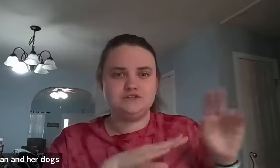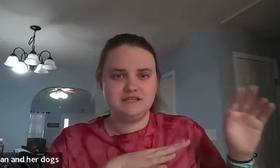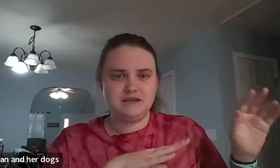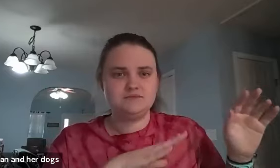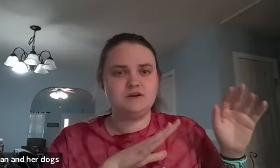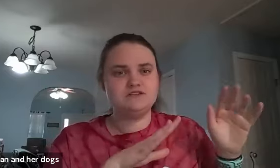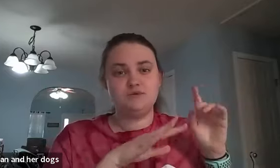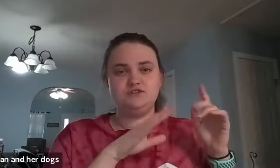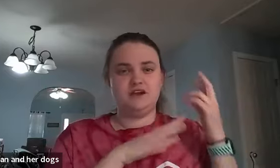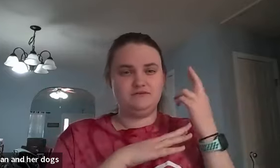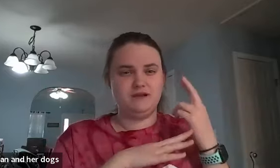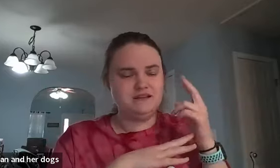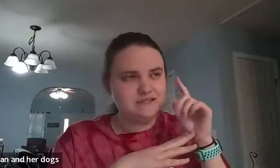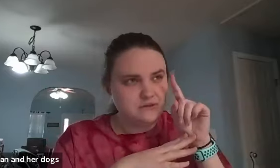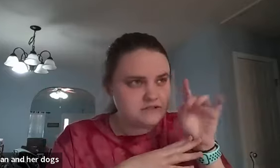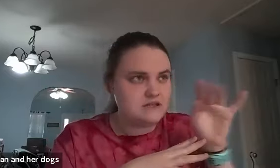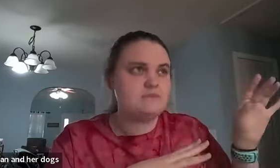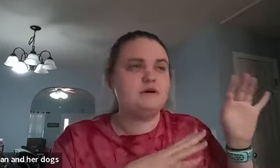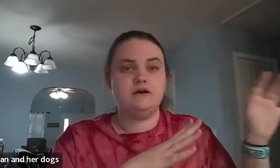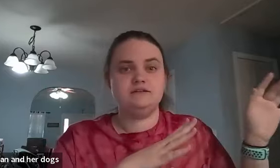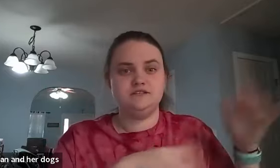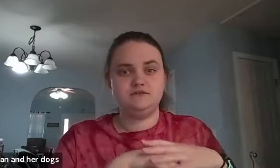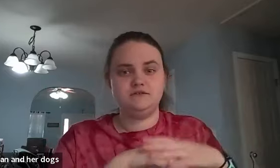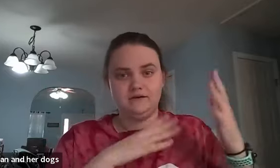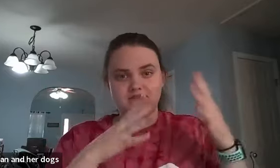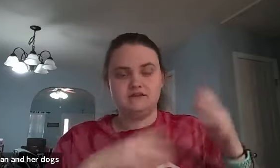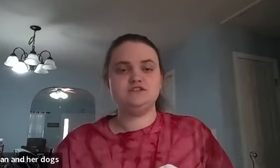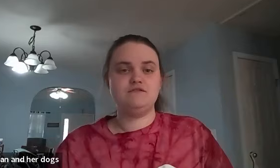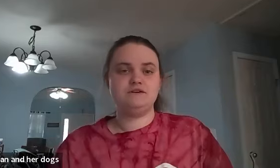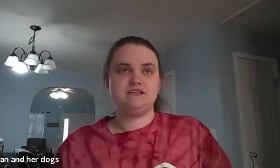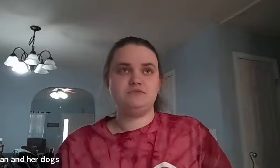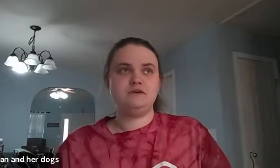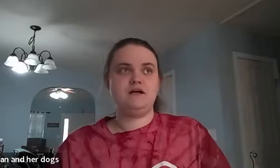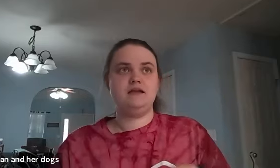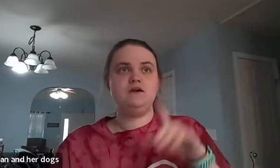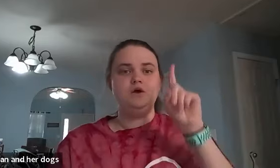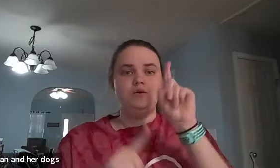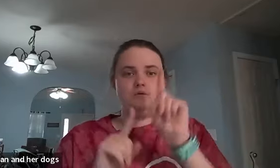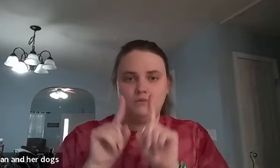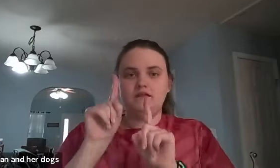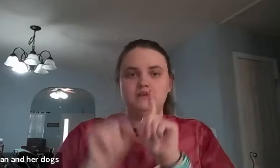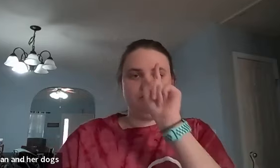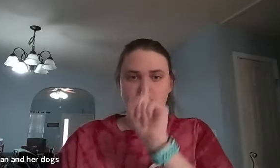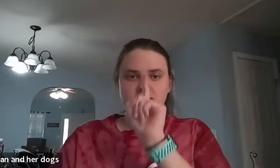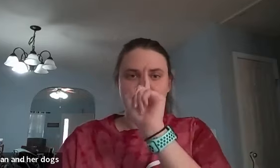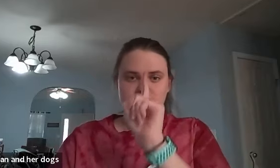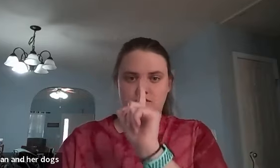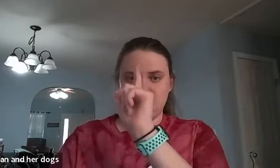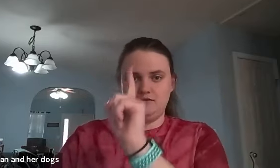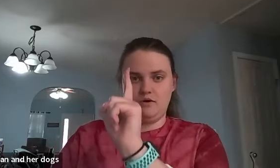using numbers, but also helps you kind of recognize like, where's the number, how it's used, like how it's done. So for example, it'd be like, one, like you're walking, like it's one person